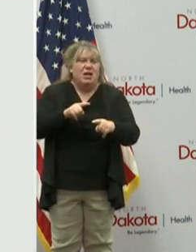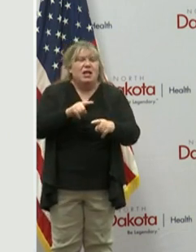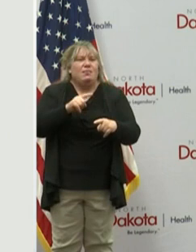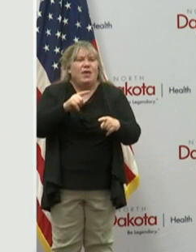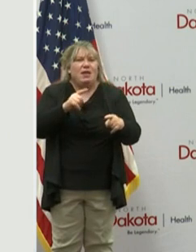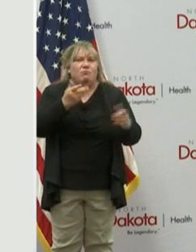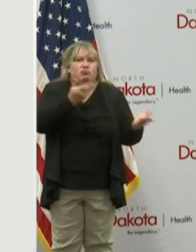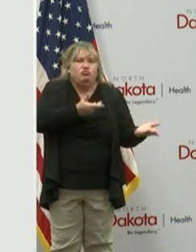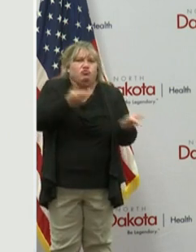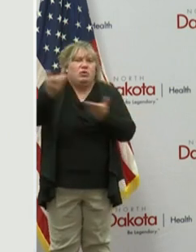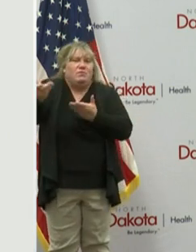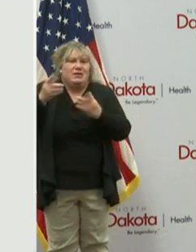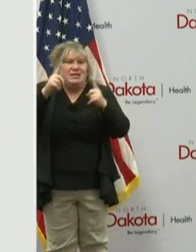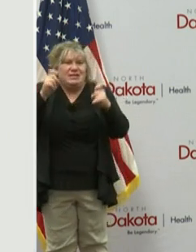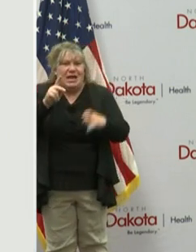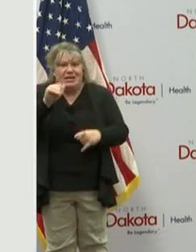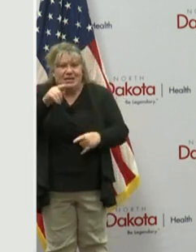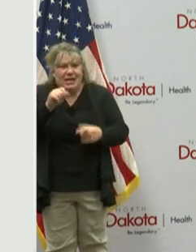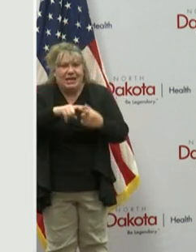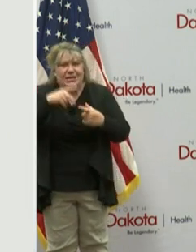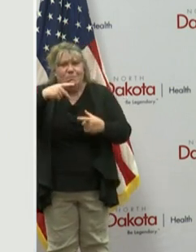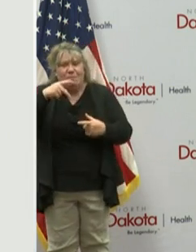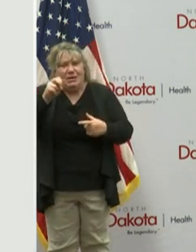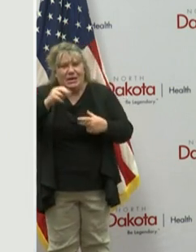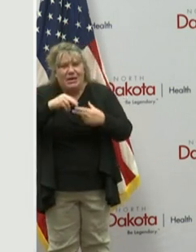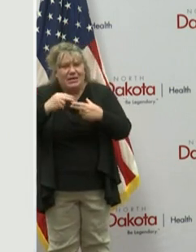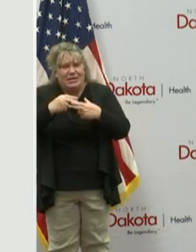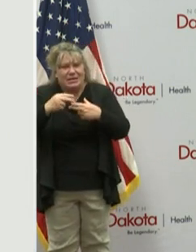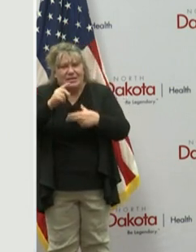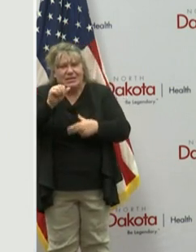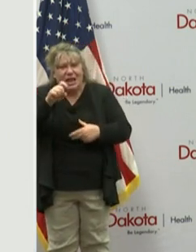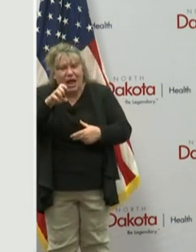test kits and PPE slides. They've